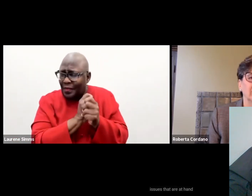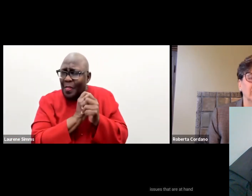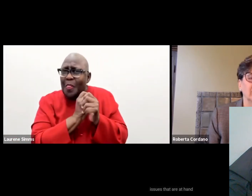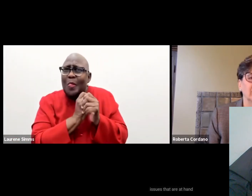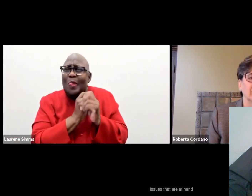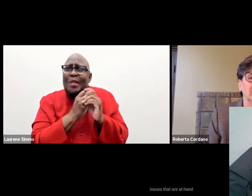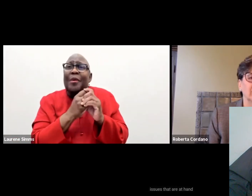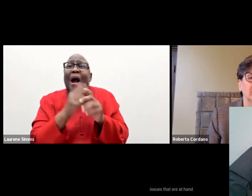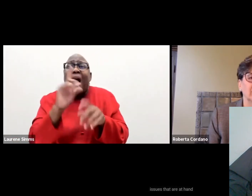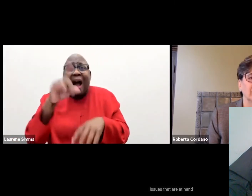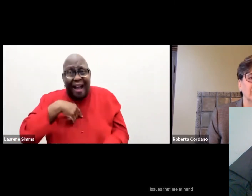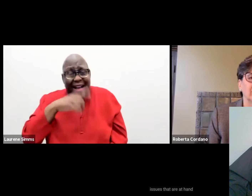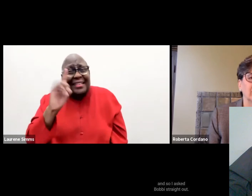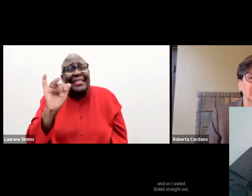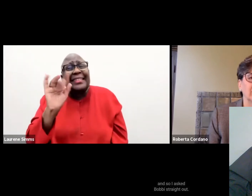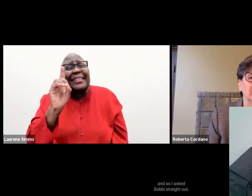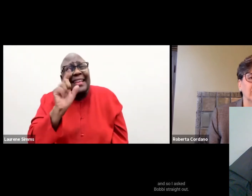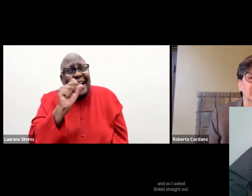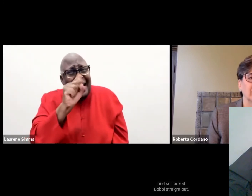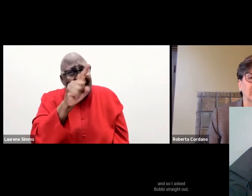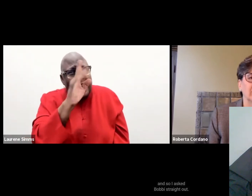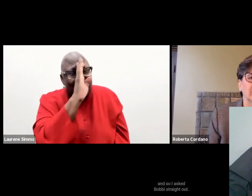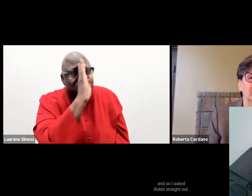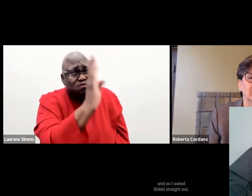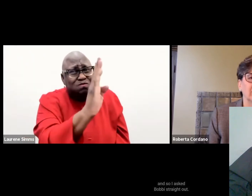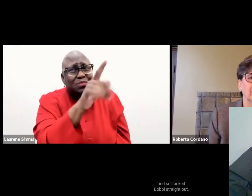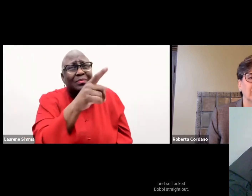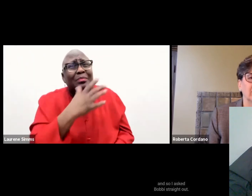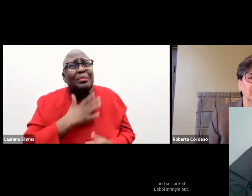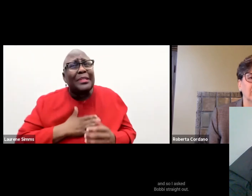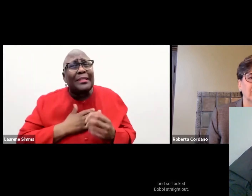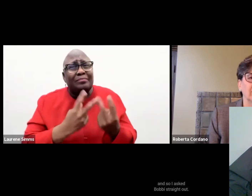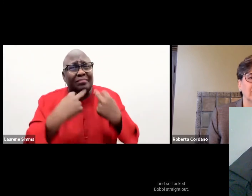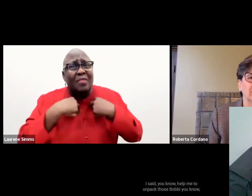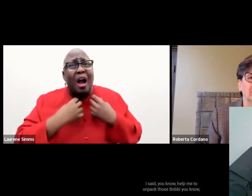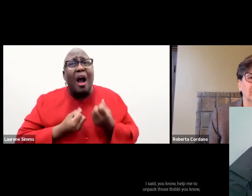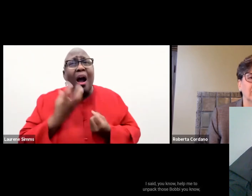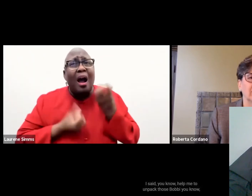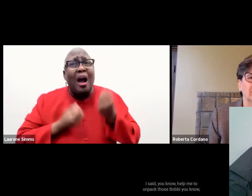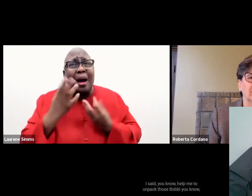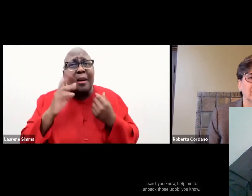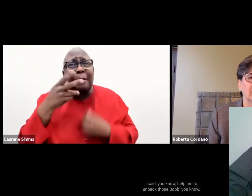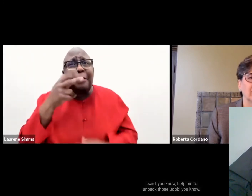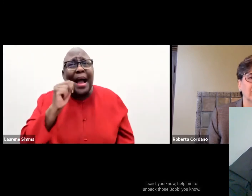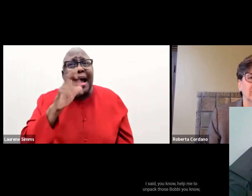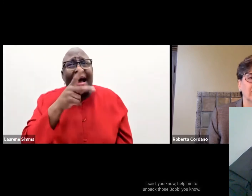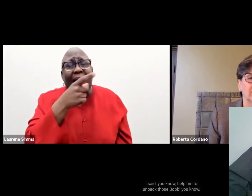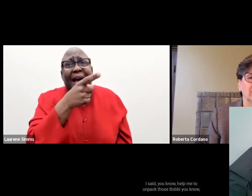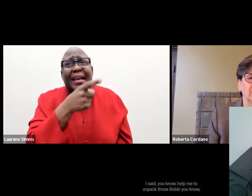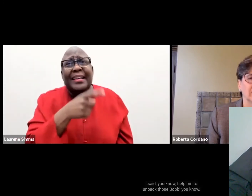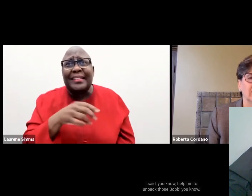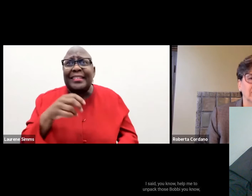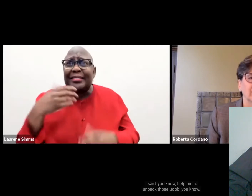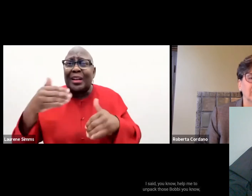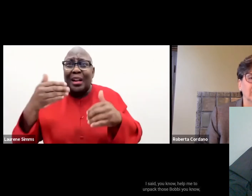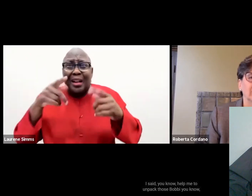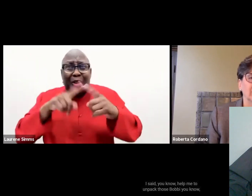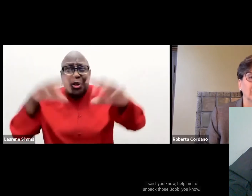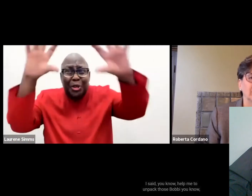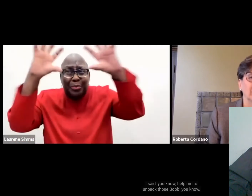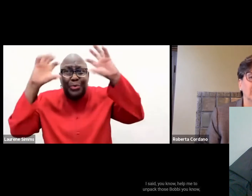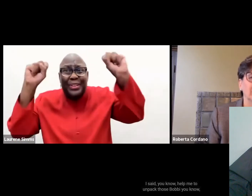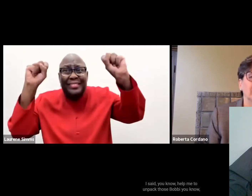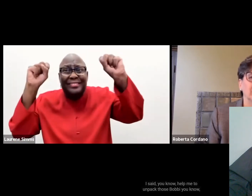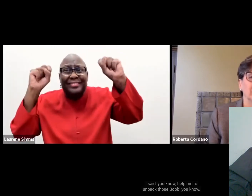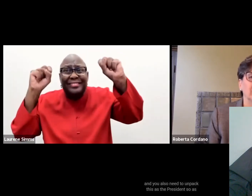to overlook the issues that are at hand. And so I asked Bobby to please come and discuss with us and help